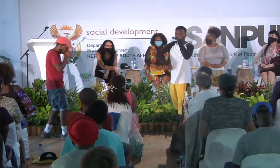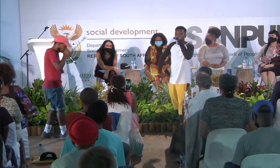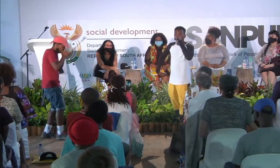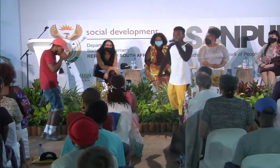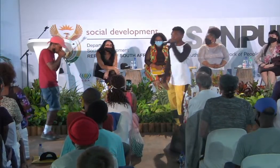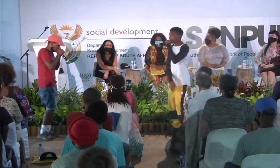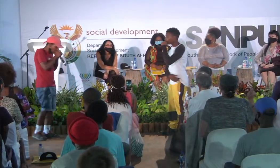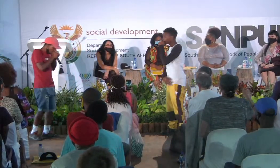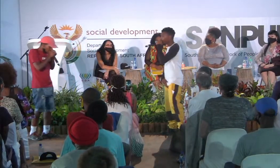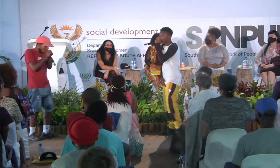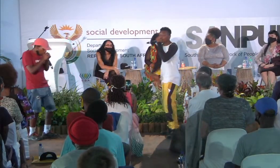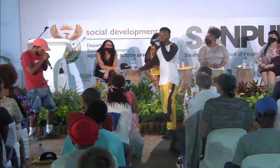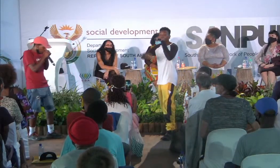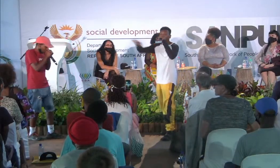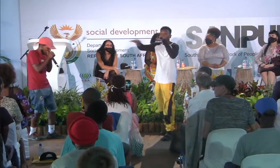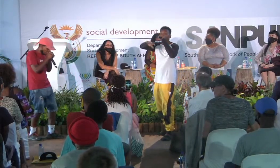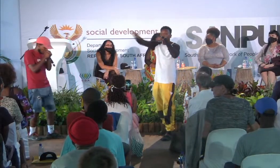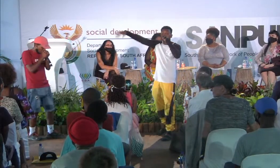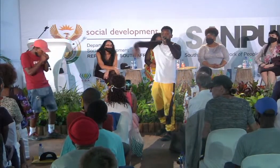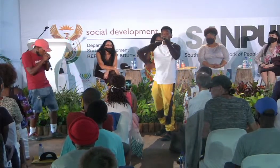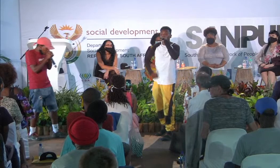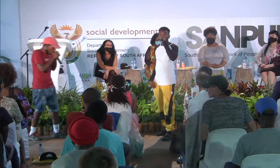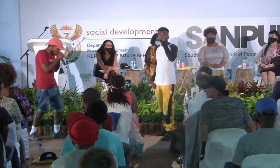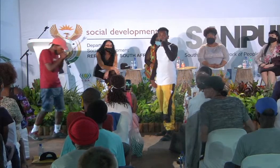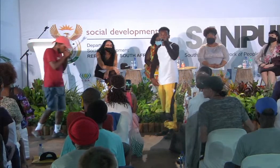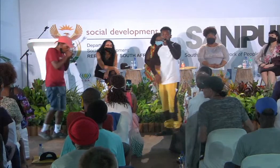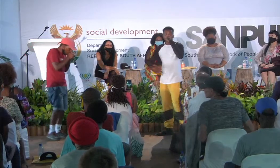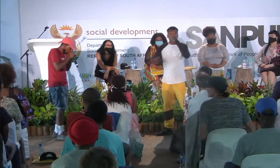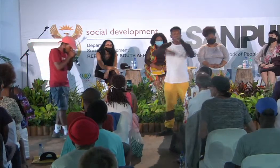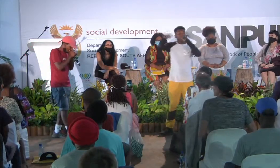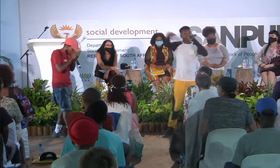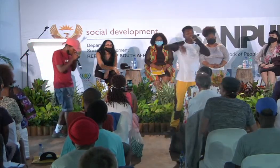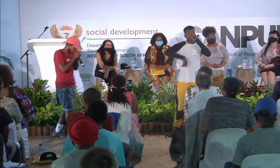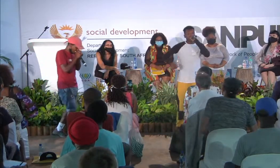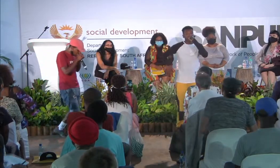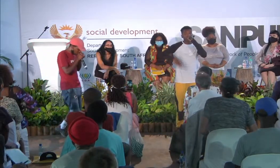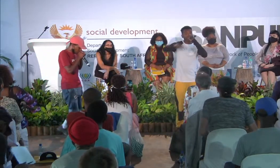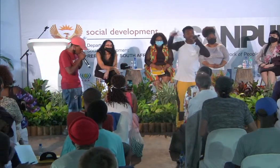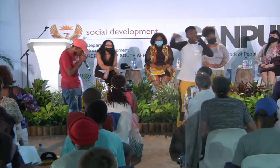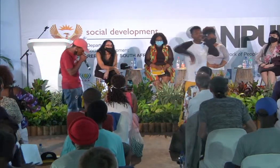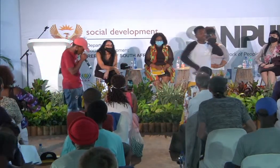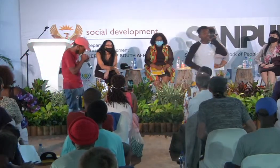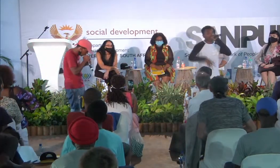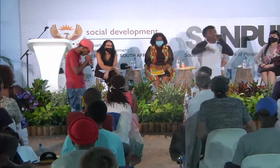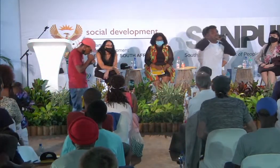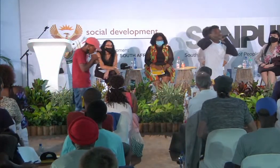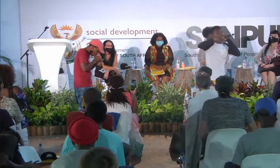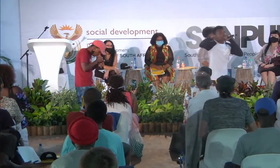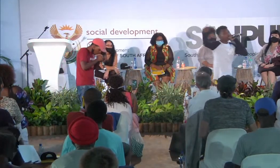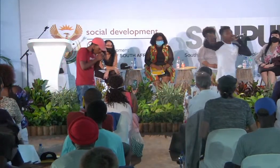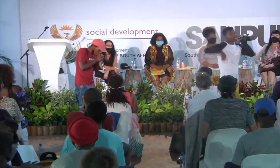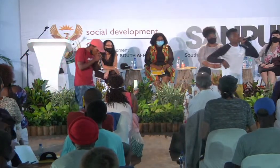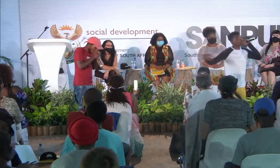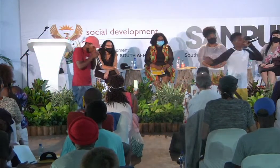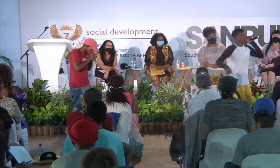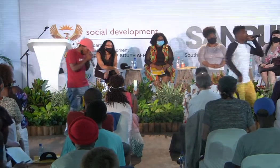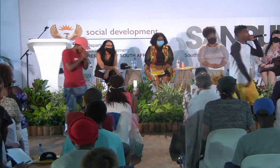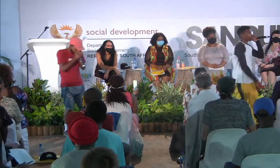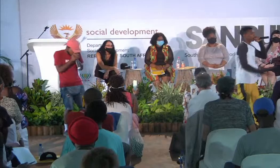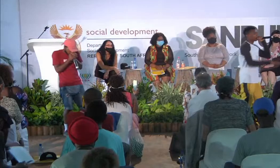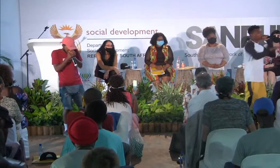Ngazokutshela ngalaba ngiyakutshela bangazi bayitshela benjalo mangivela ba-right emaback bayangigwaza